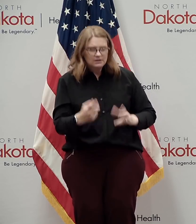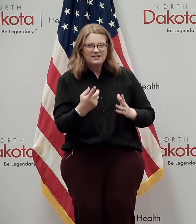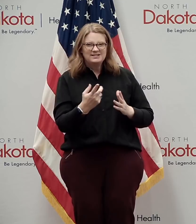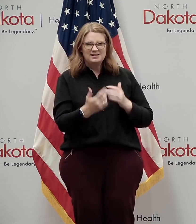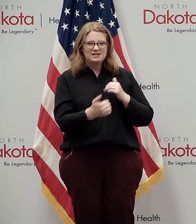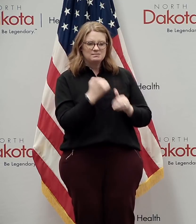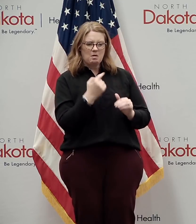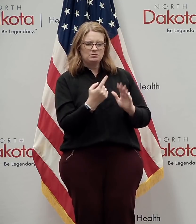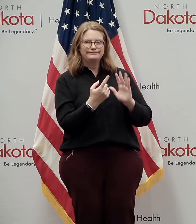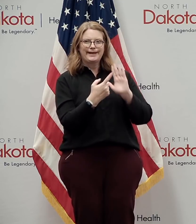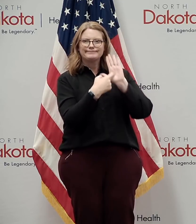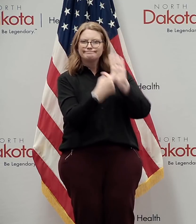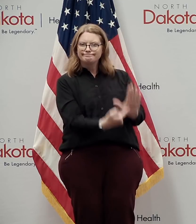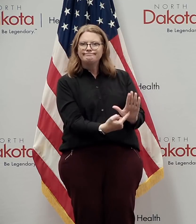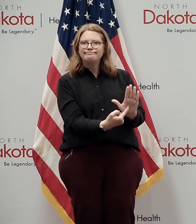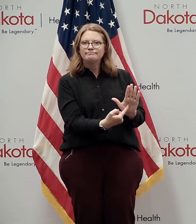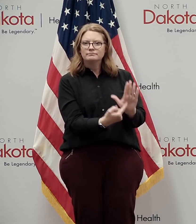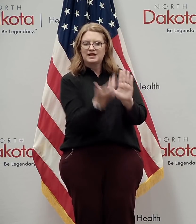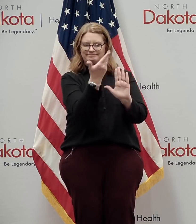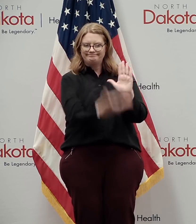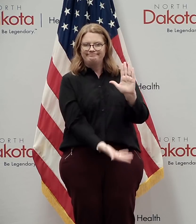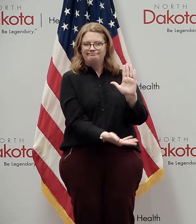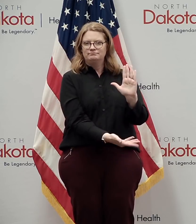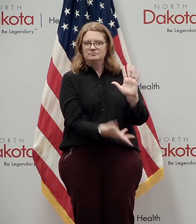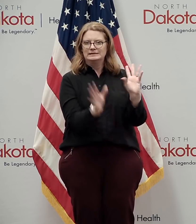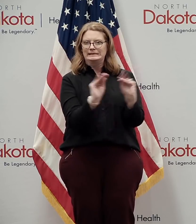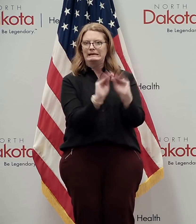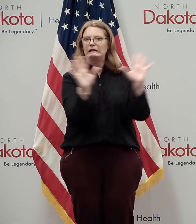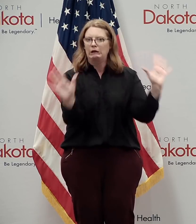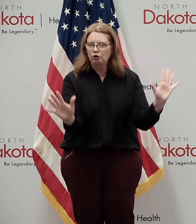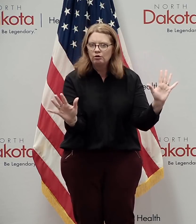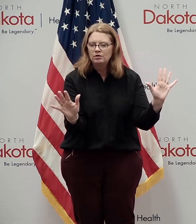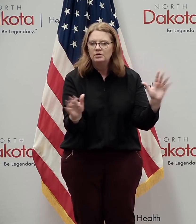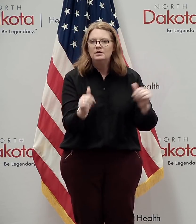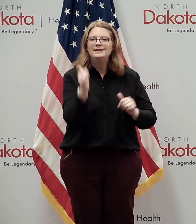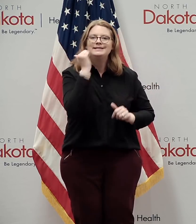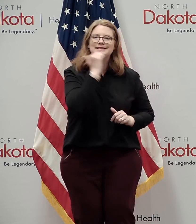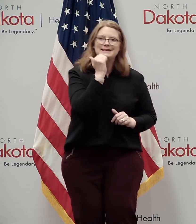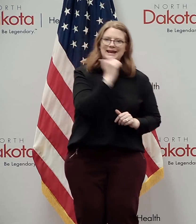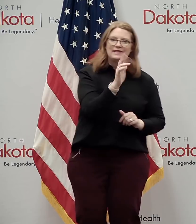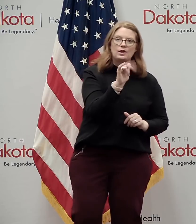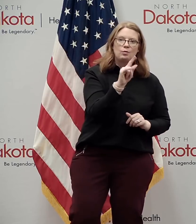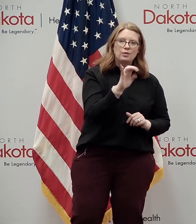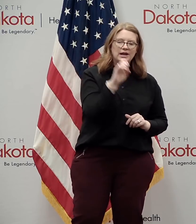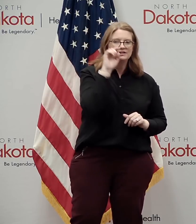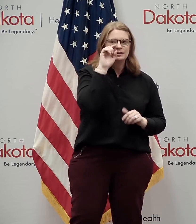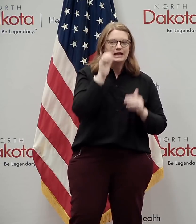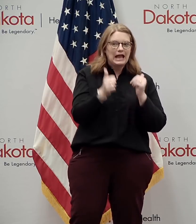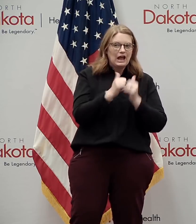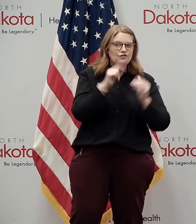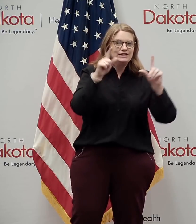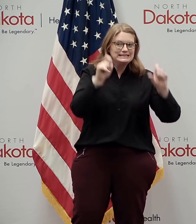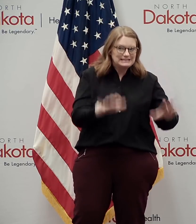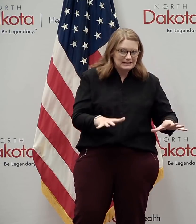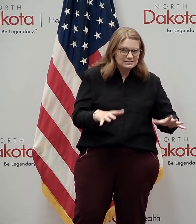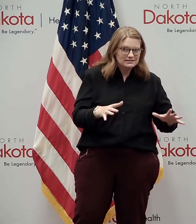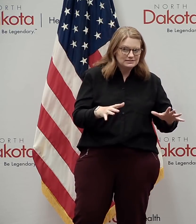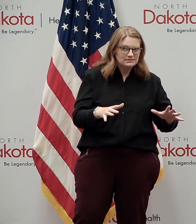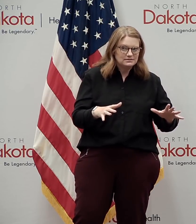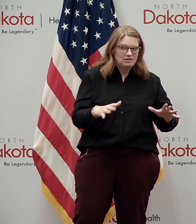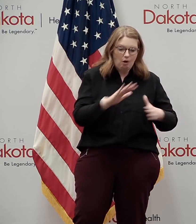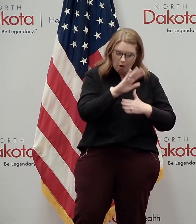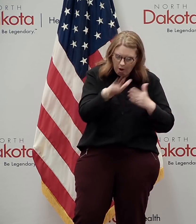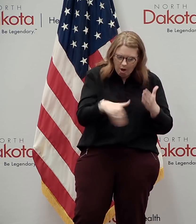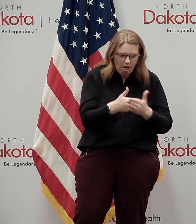transparent way to do this is to make sure that when we're giving the daily rate, that we're taking every test we take today, because